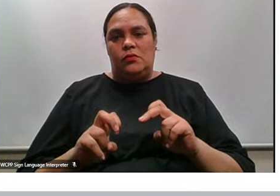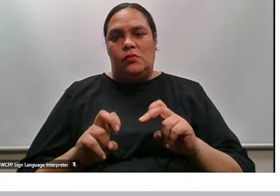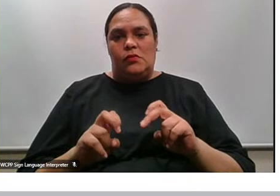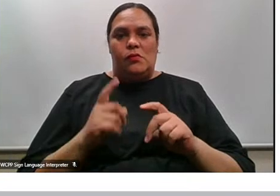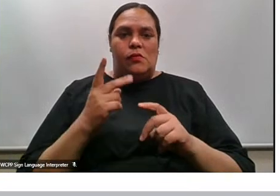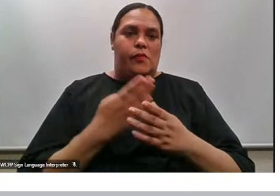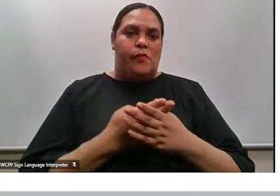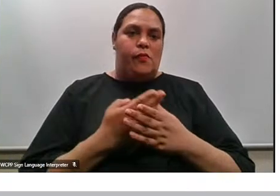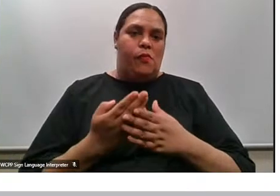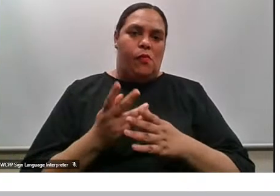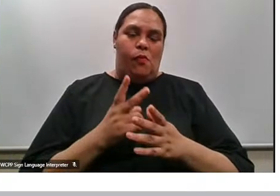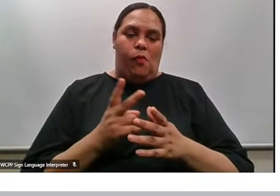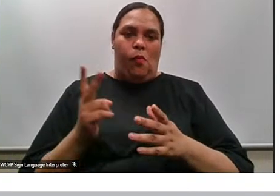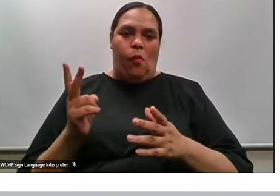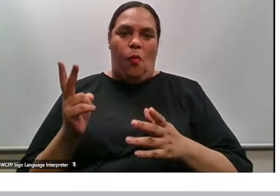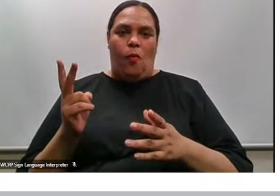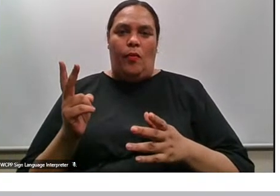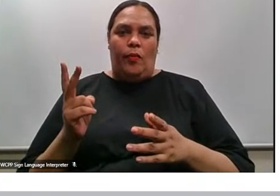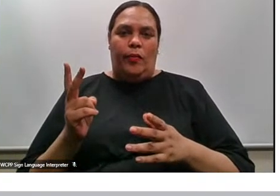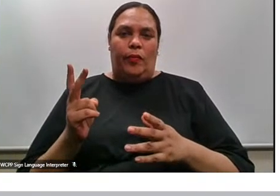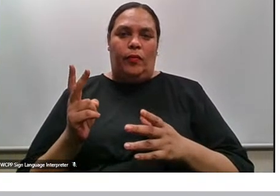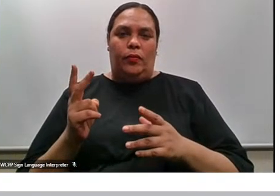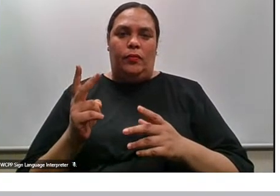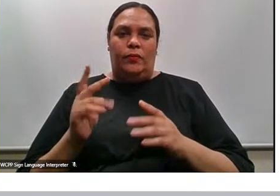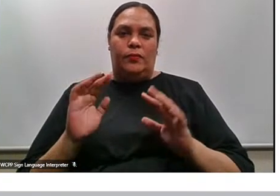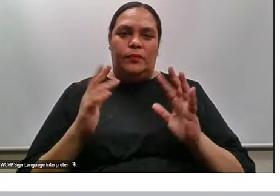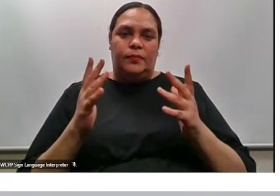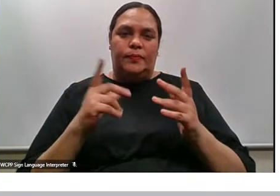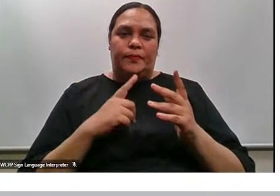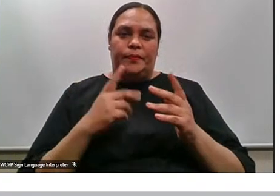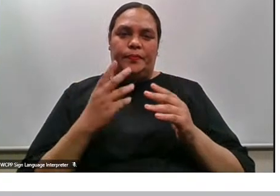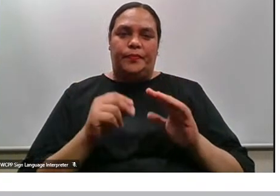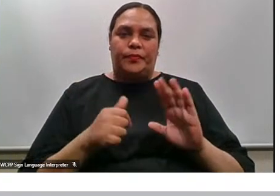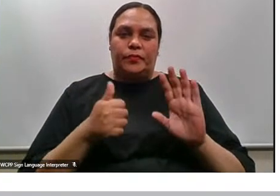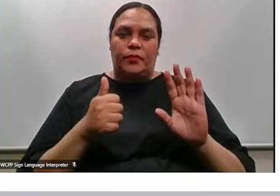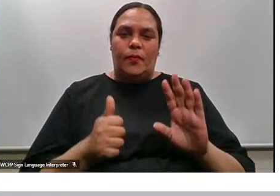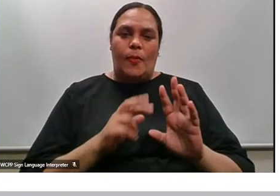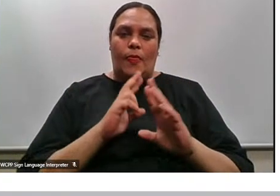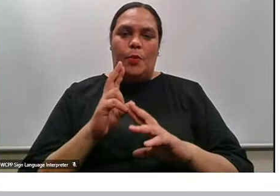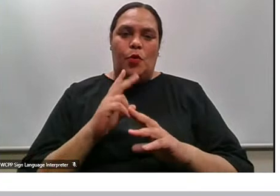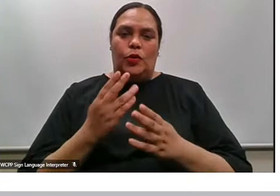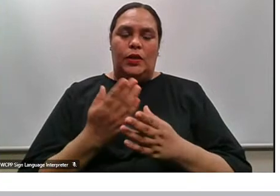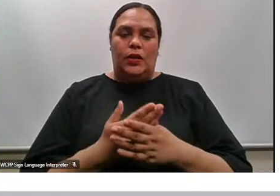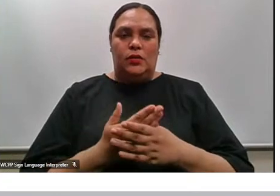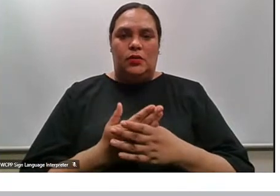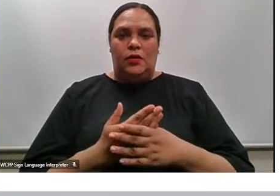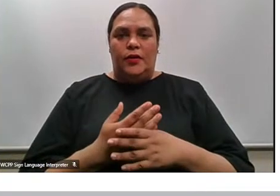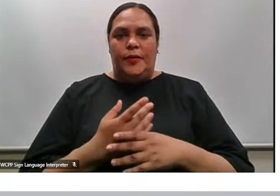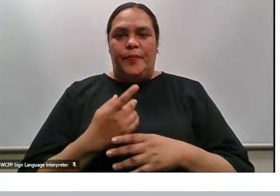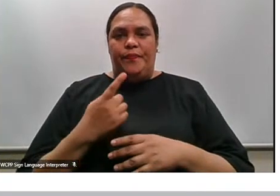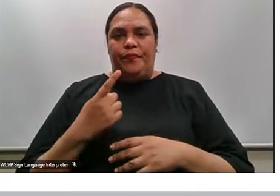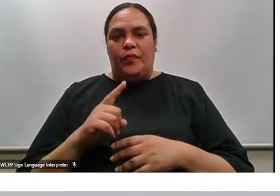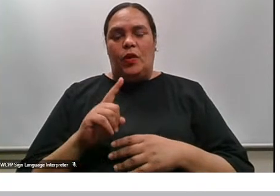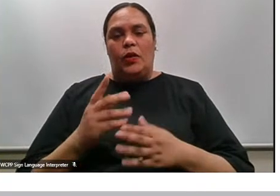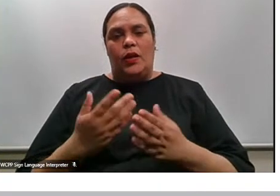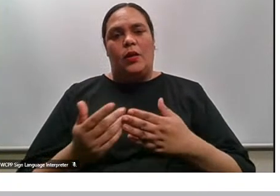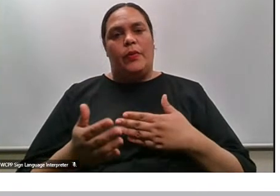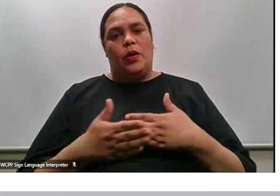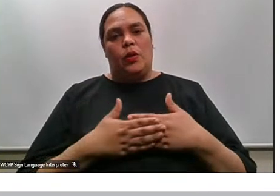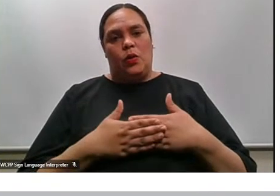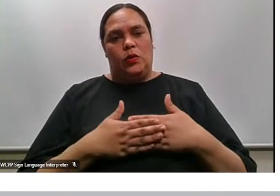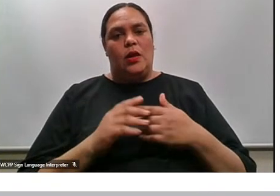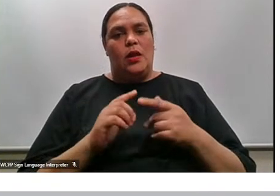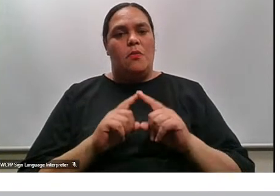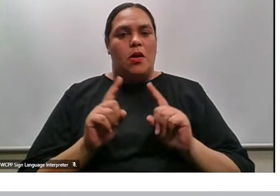there, again, it's commendable that, you know, of the six reported cases, four could be closed.